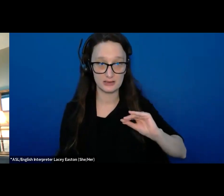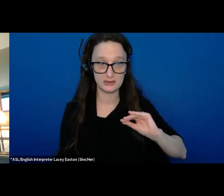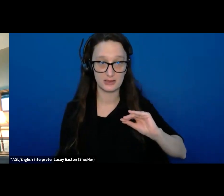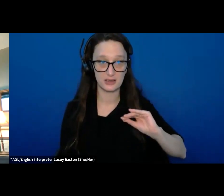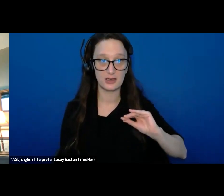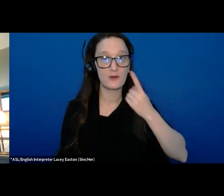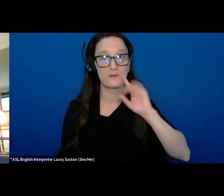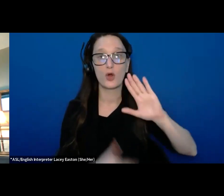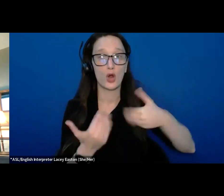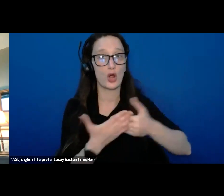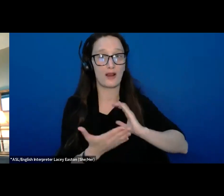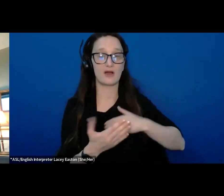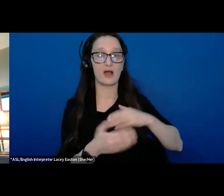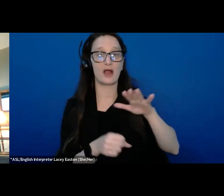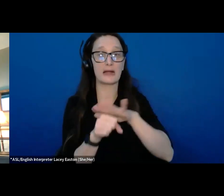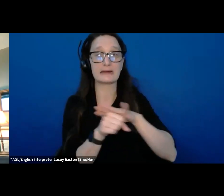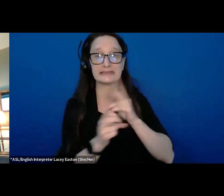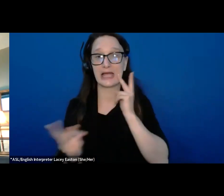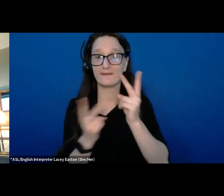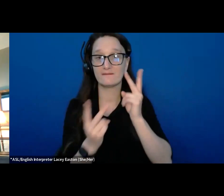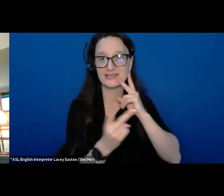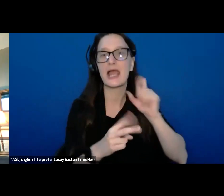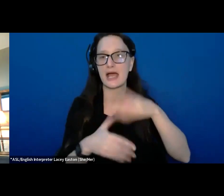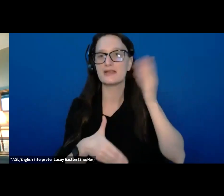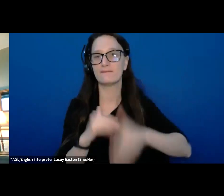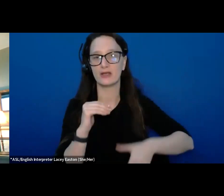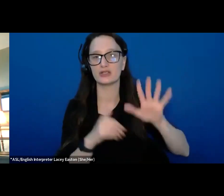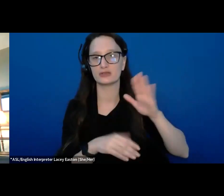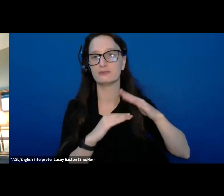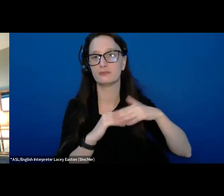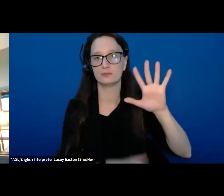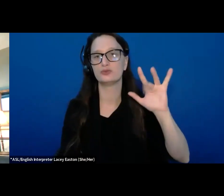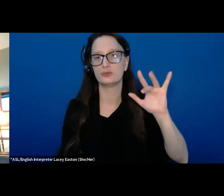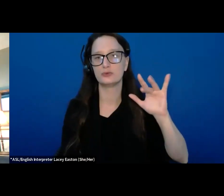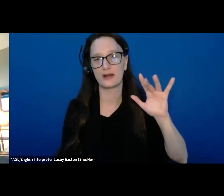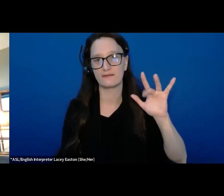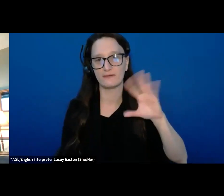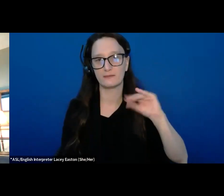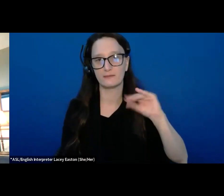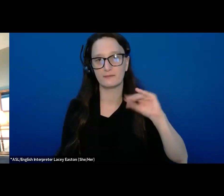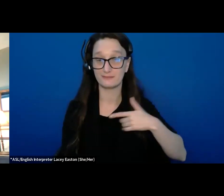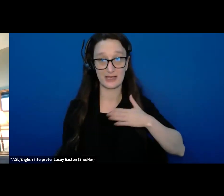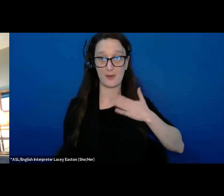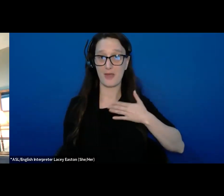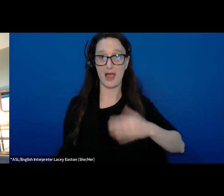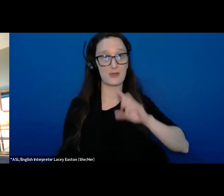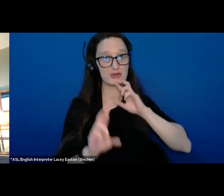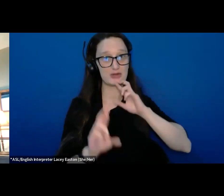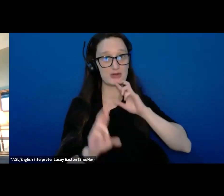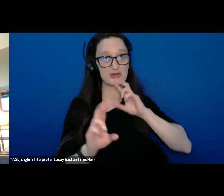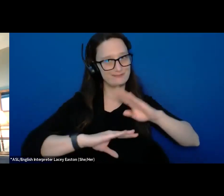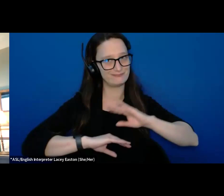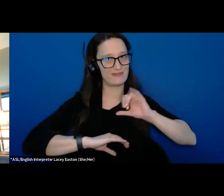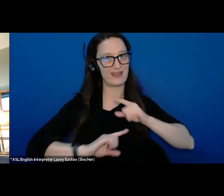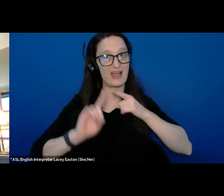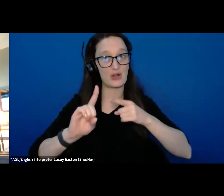visits completed, to actually have the visits completed. And I'm happy to report that we hit that mark and beat it by a